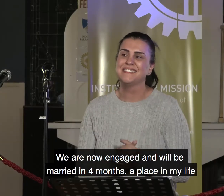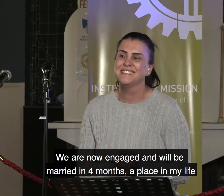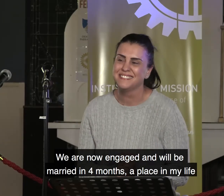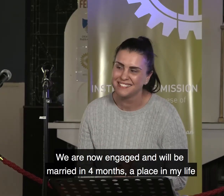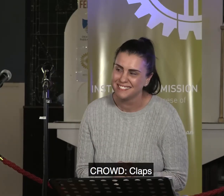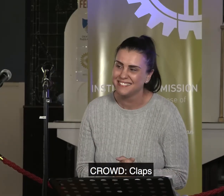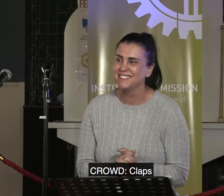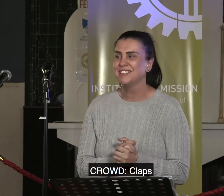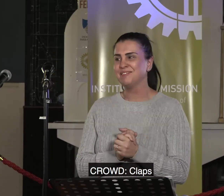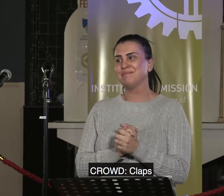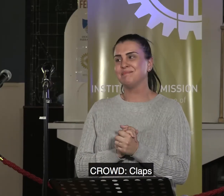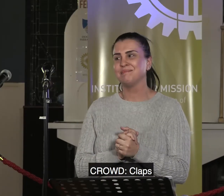life